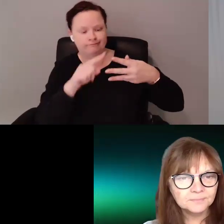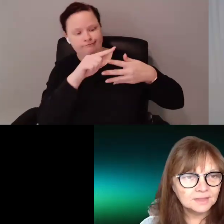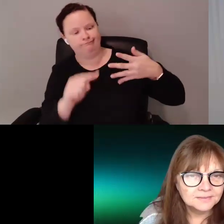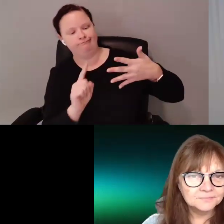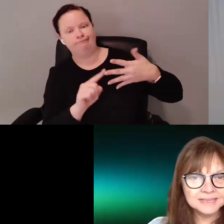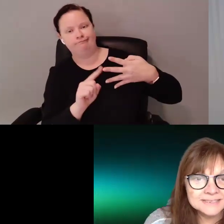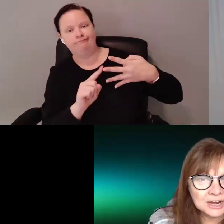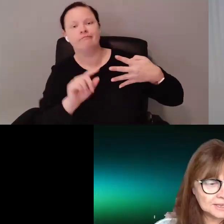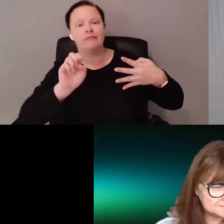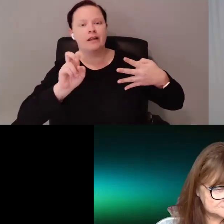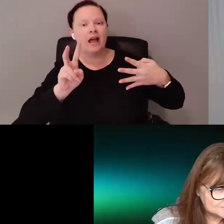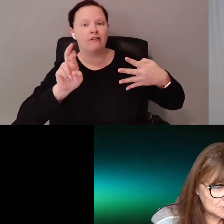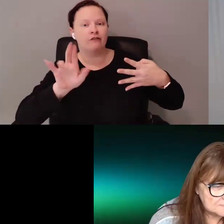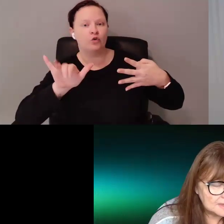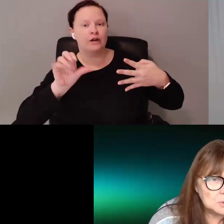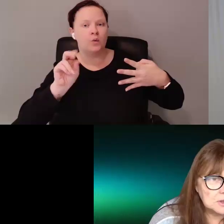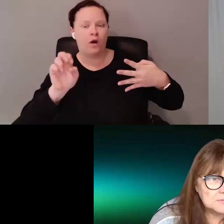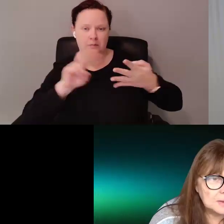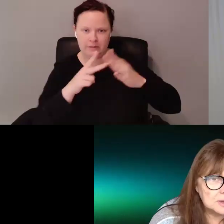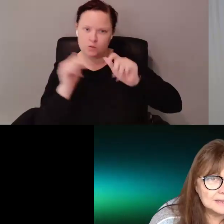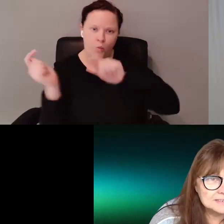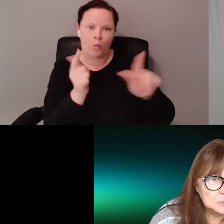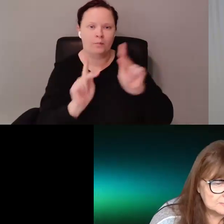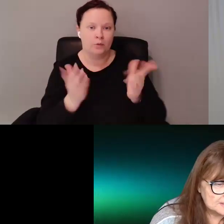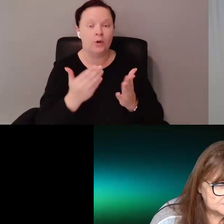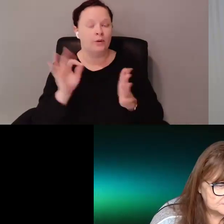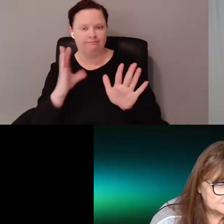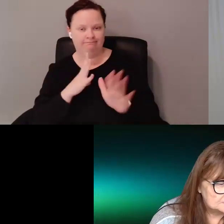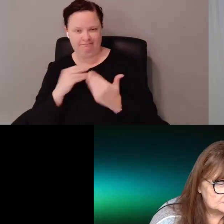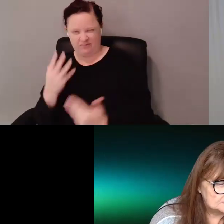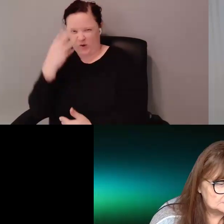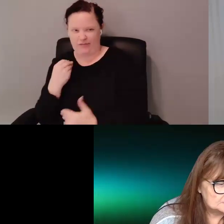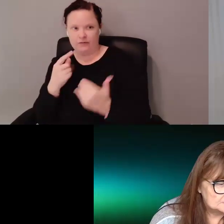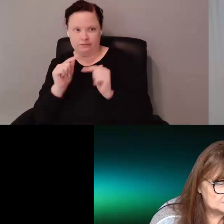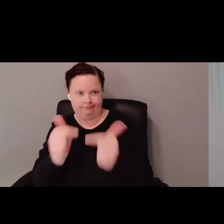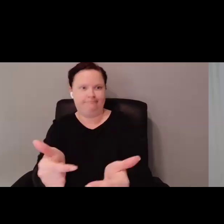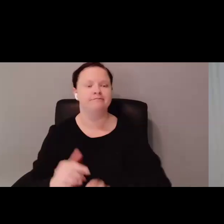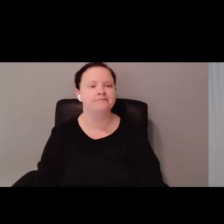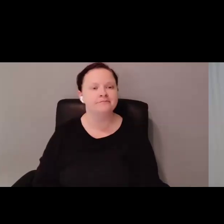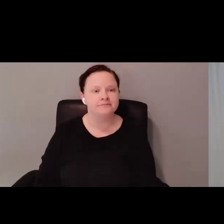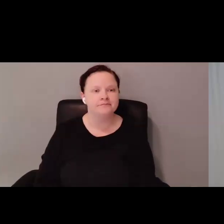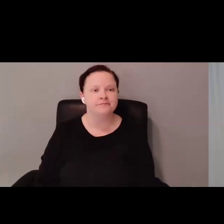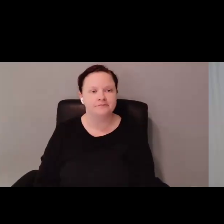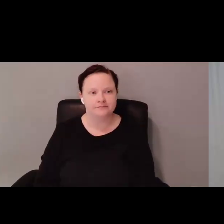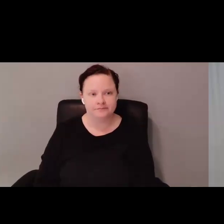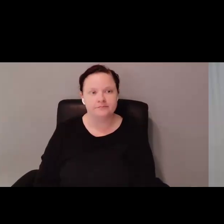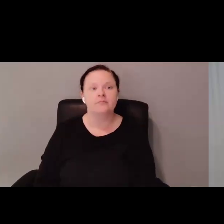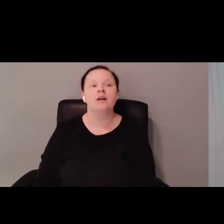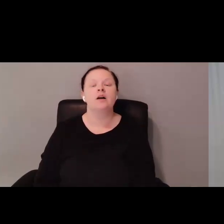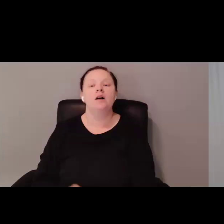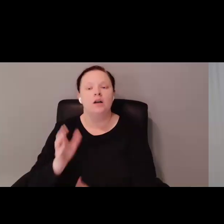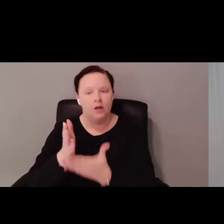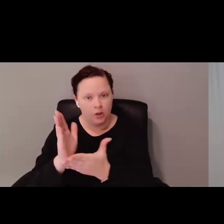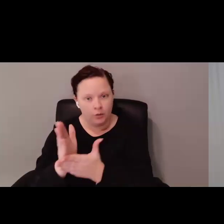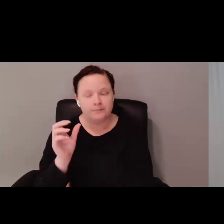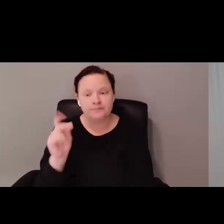everyone. Thanks, Okay. Caroline. Okay, I'm going off camera. Back to you, Amy. Thanks. Let's see here. So I